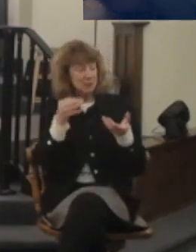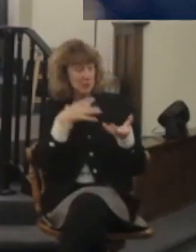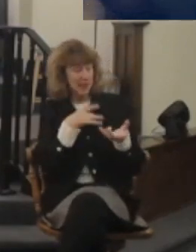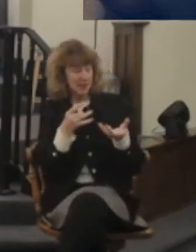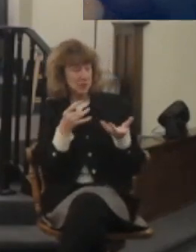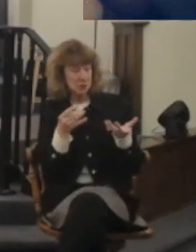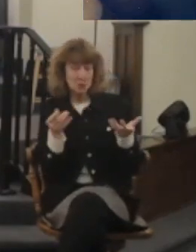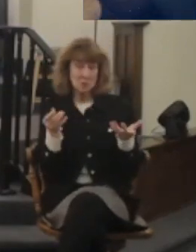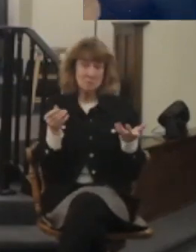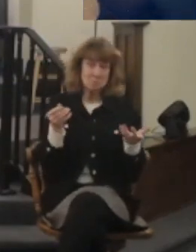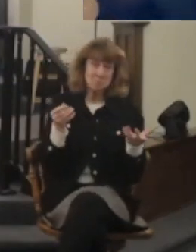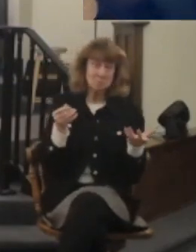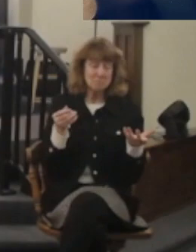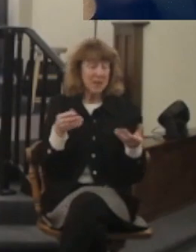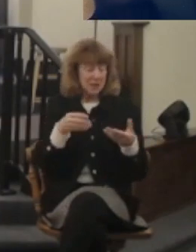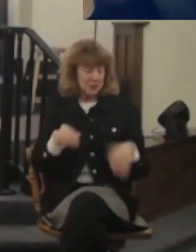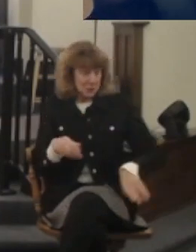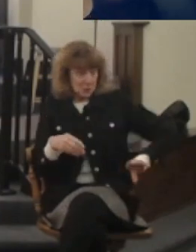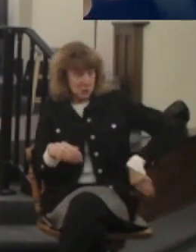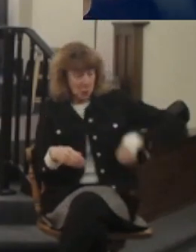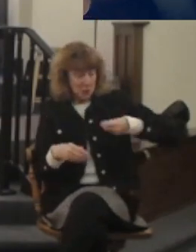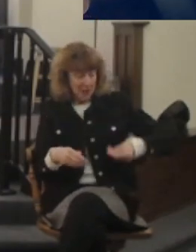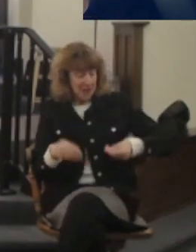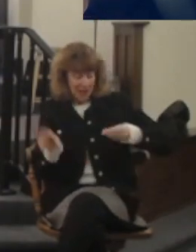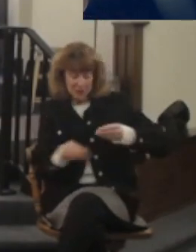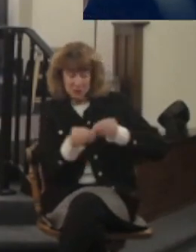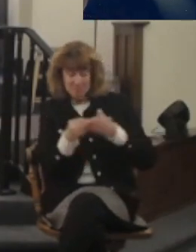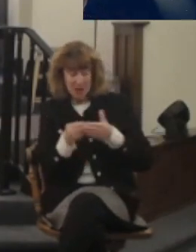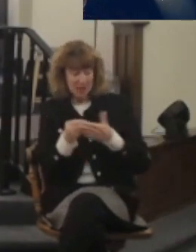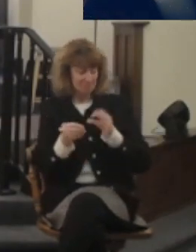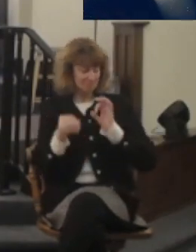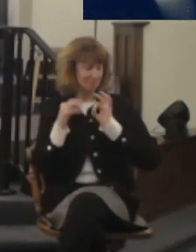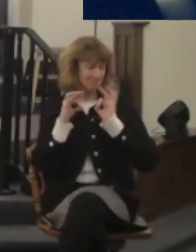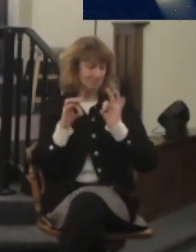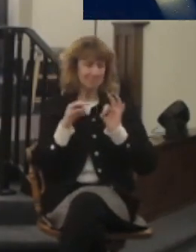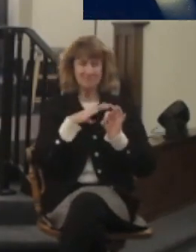well, I know somebody donated for that child or they just donated in general,